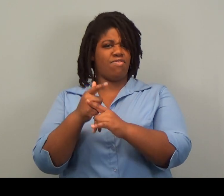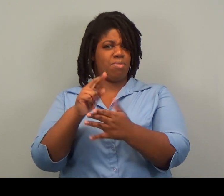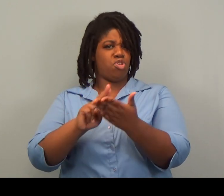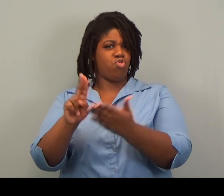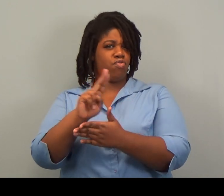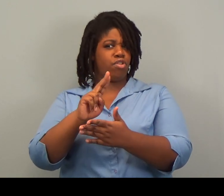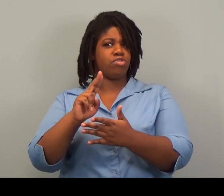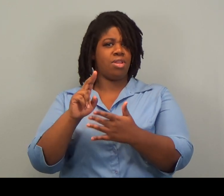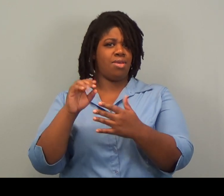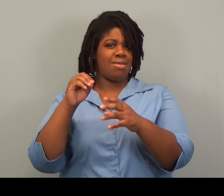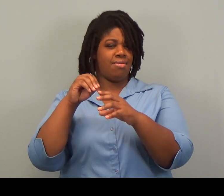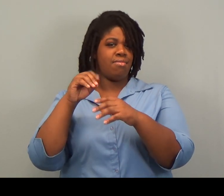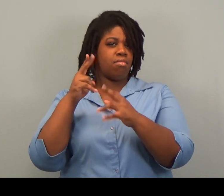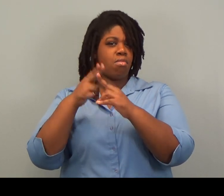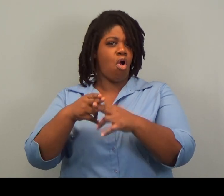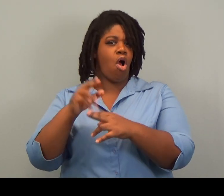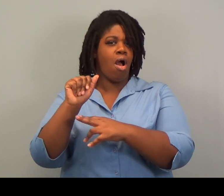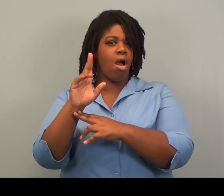Human Service.